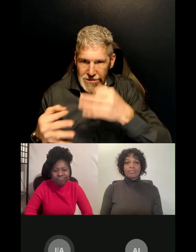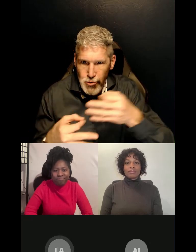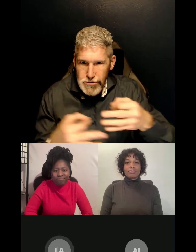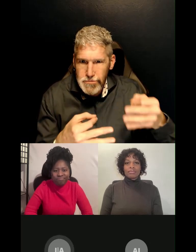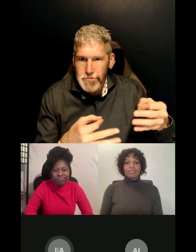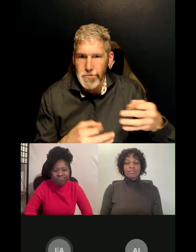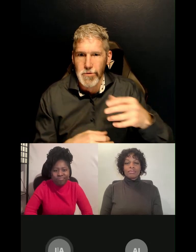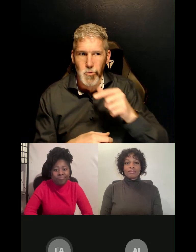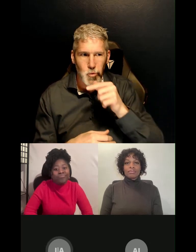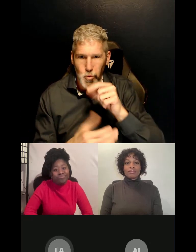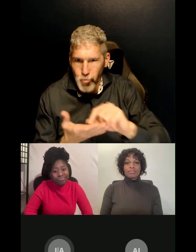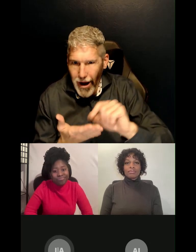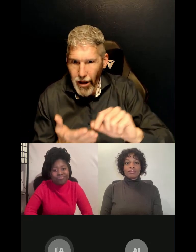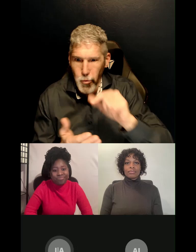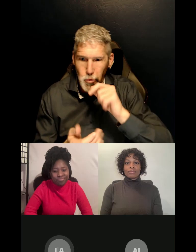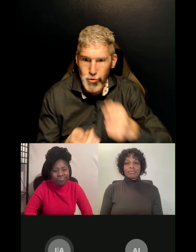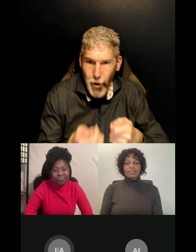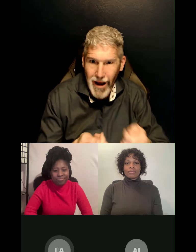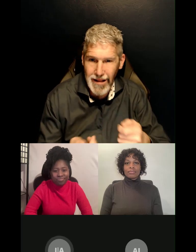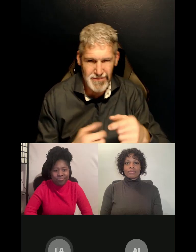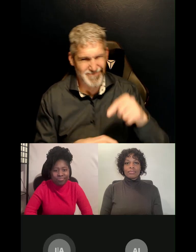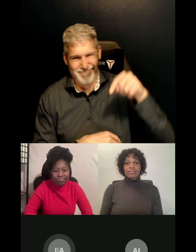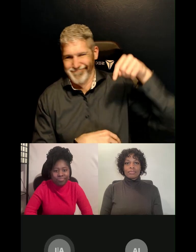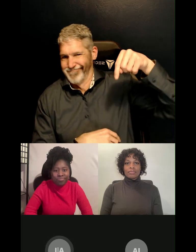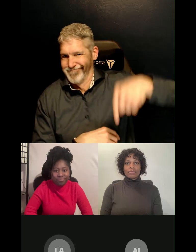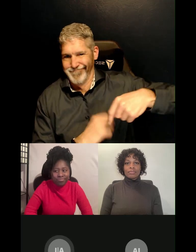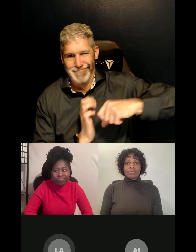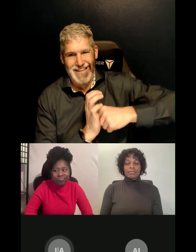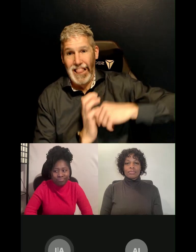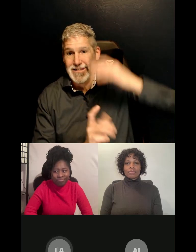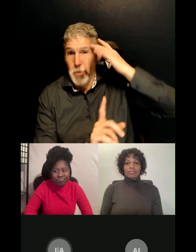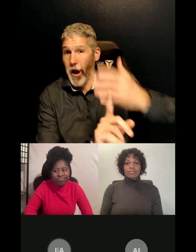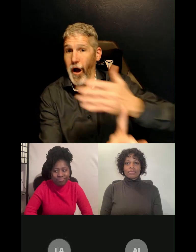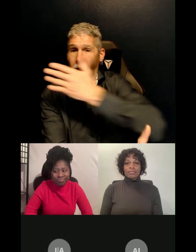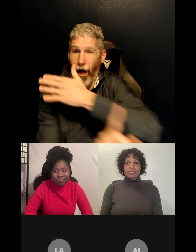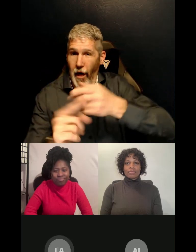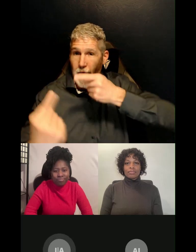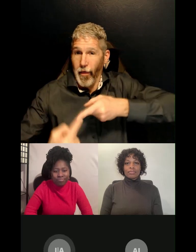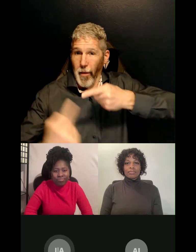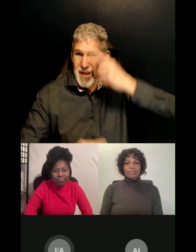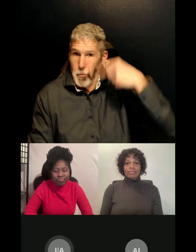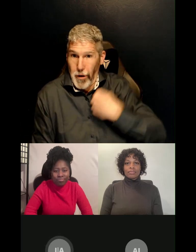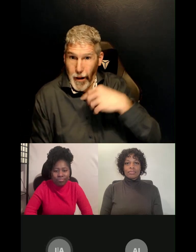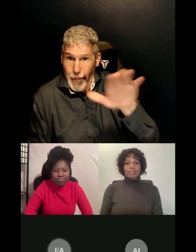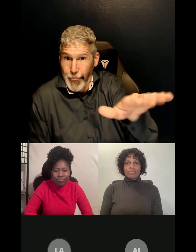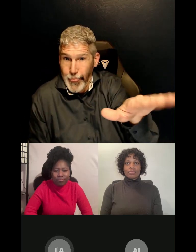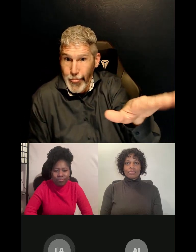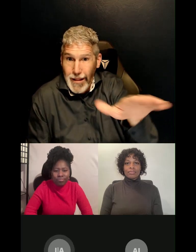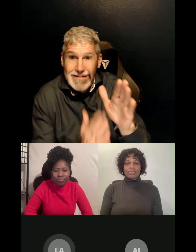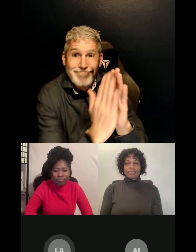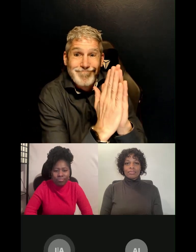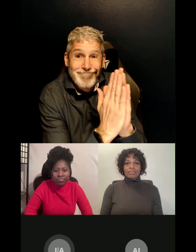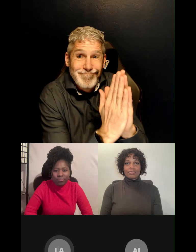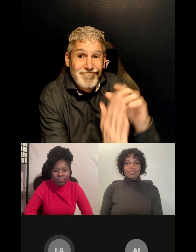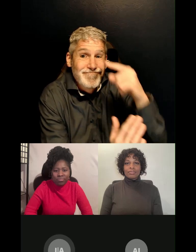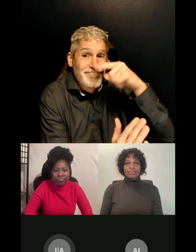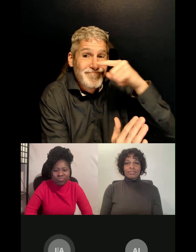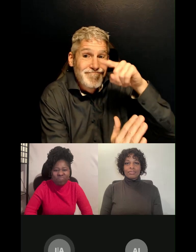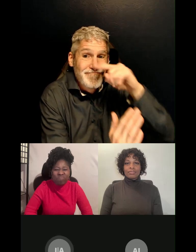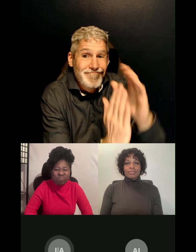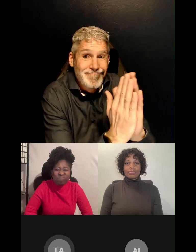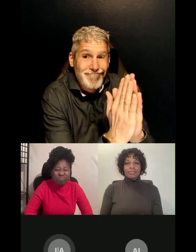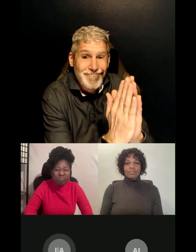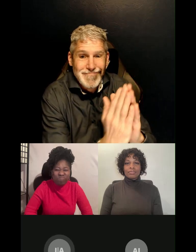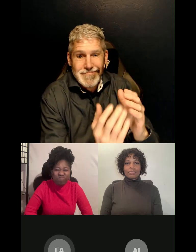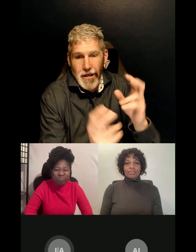who is control of the framing? Who is making the decisions? Who's writing? Who's directing? That is really key, because we've struggled for so